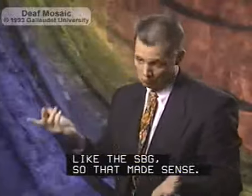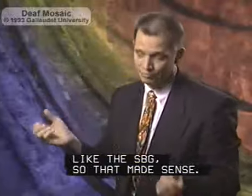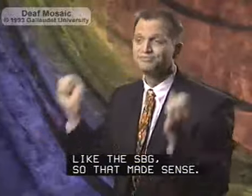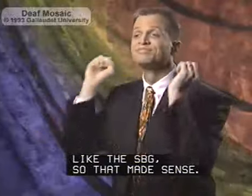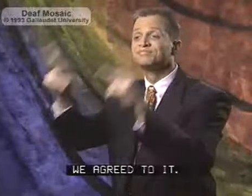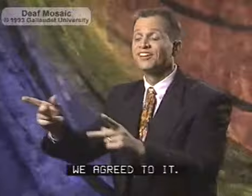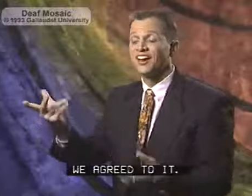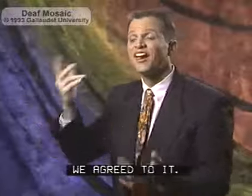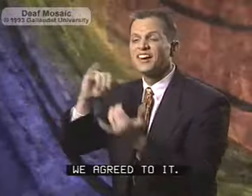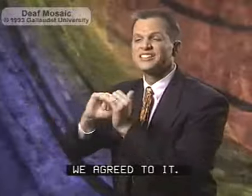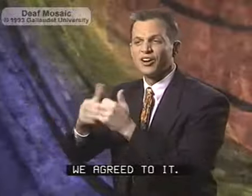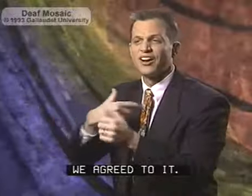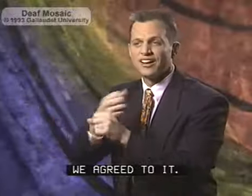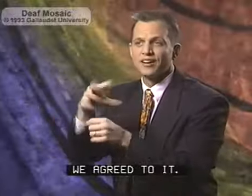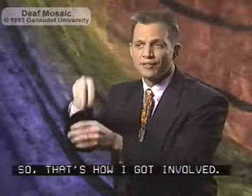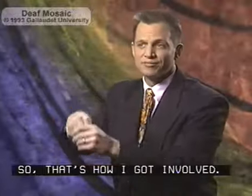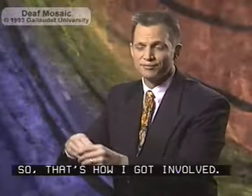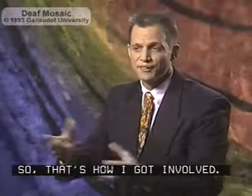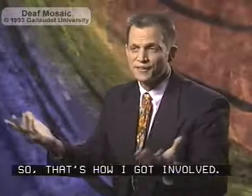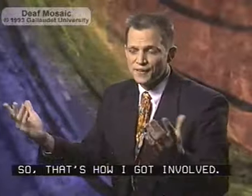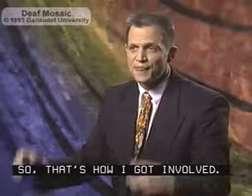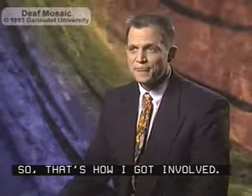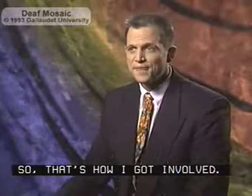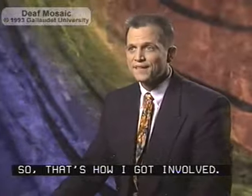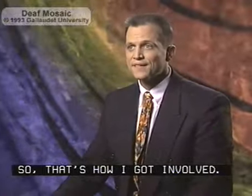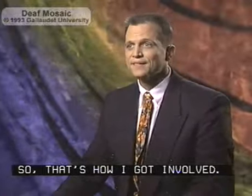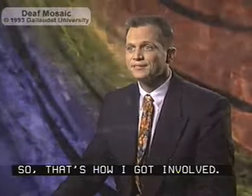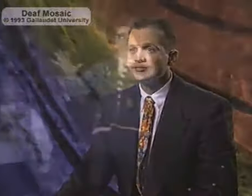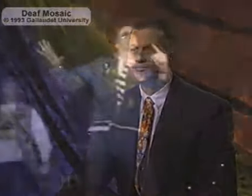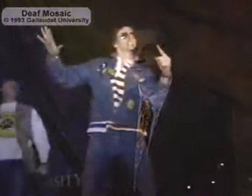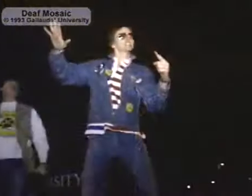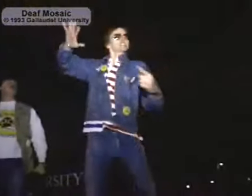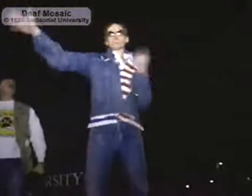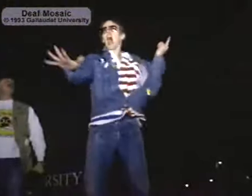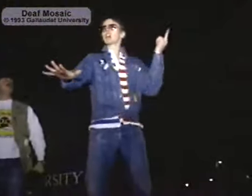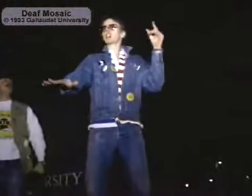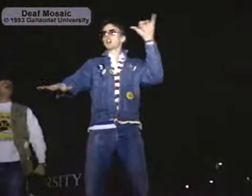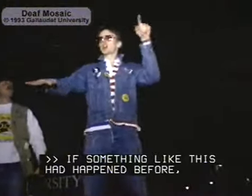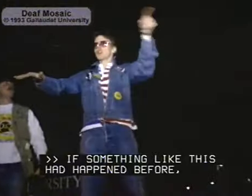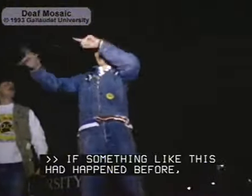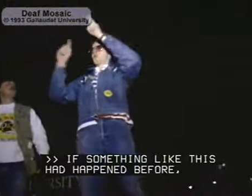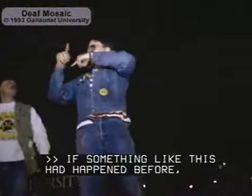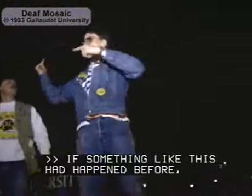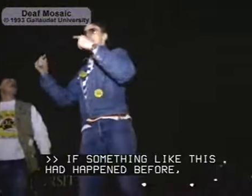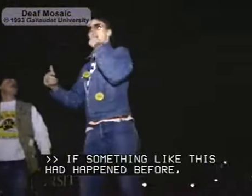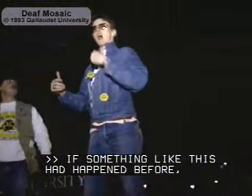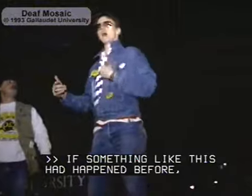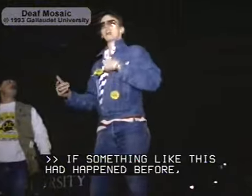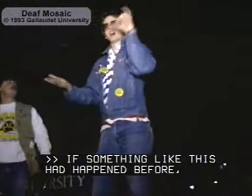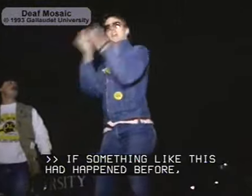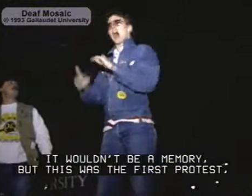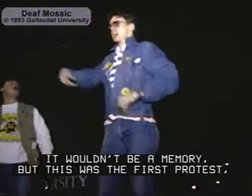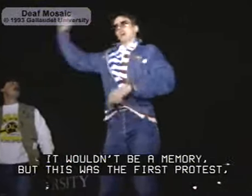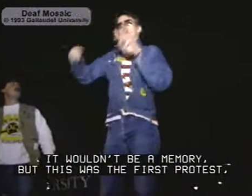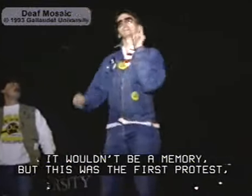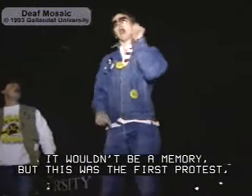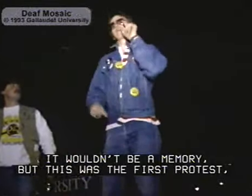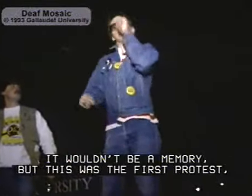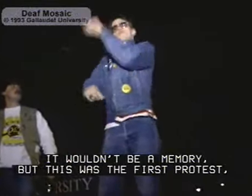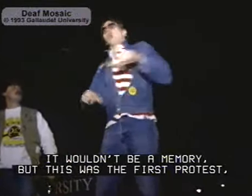sense. We agreed to it, so that's how I got involved. If something like this had happened before, there wouldn't be a memory. But this